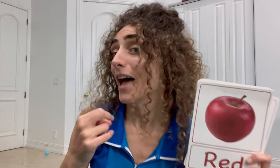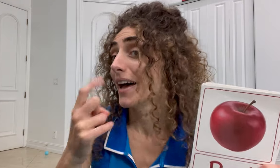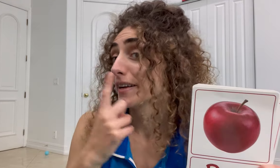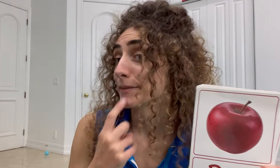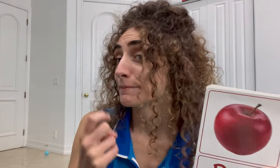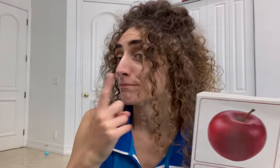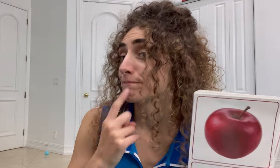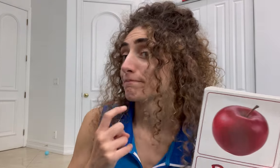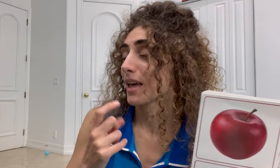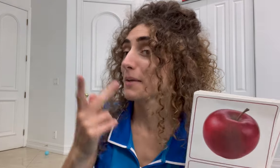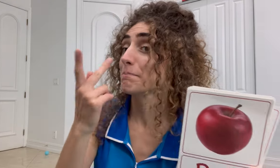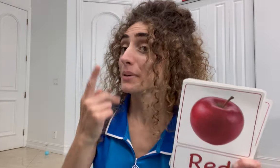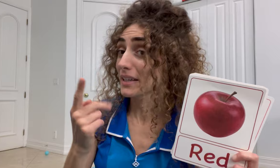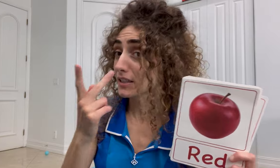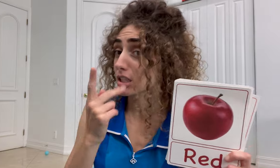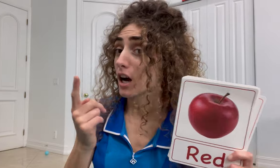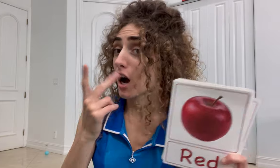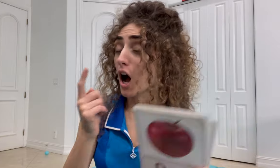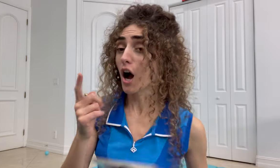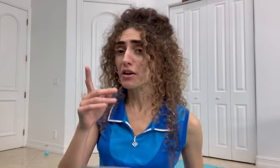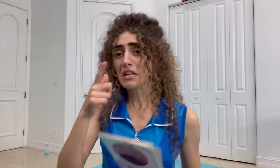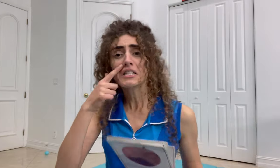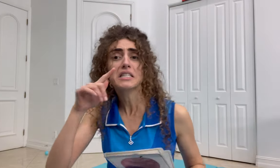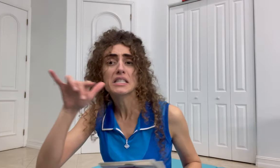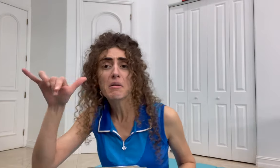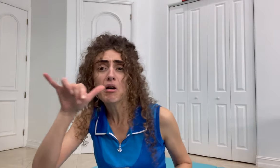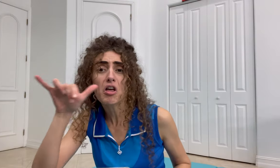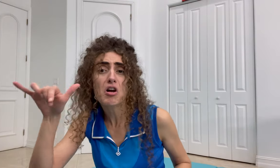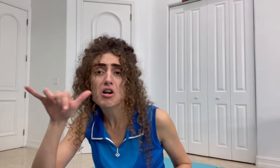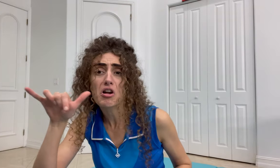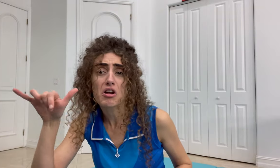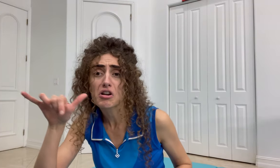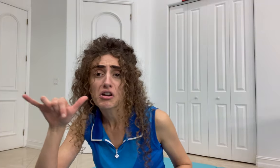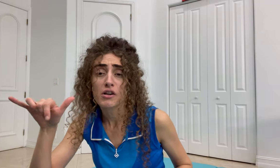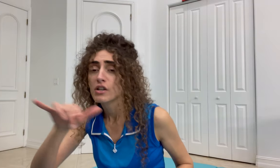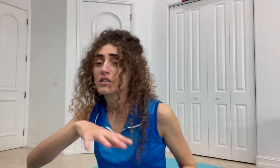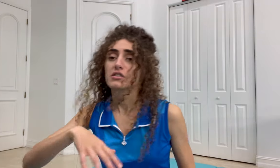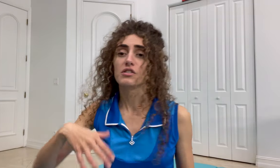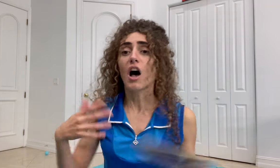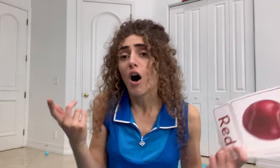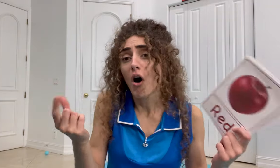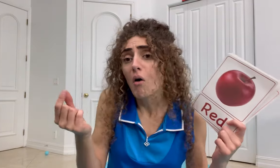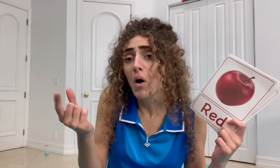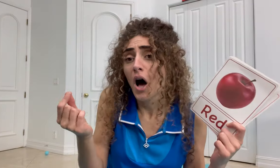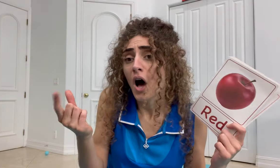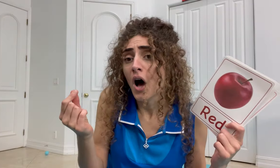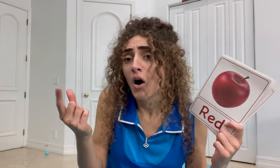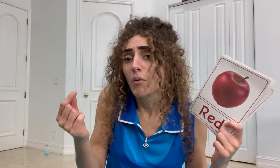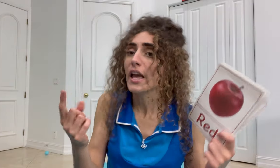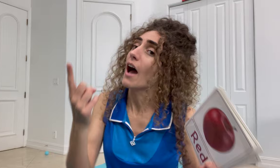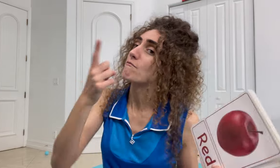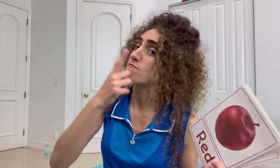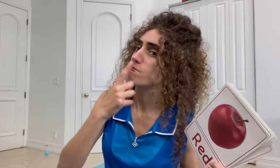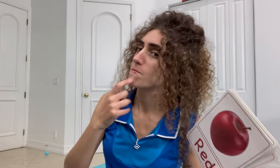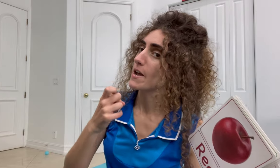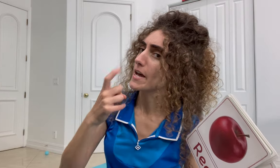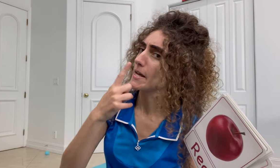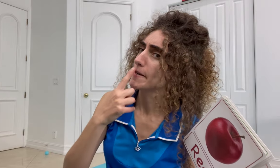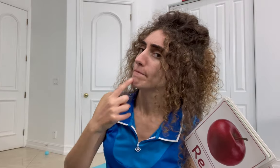Red and pink are similar. So we have red